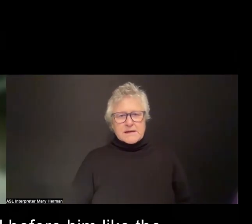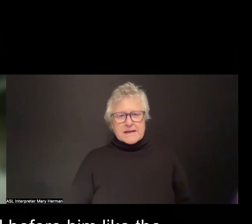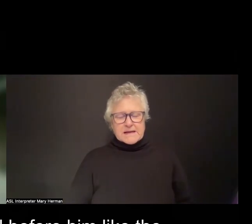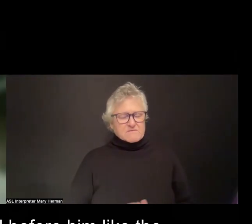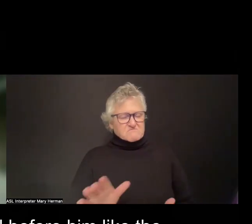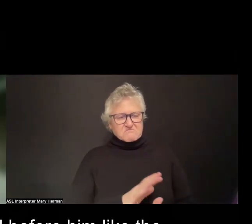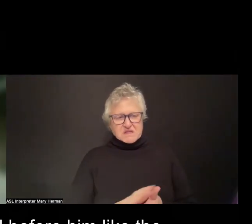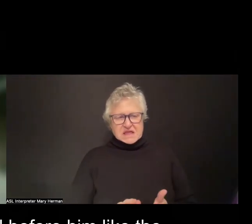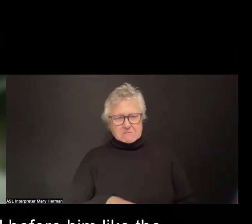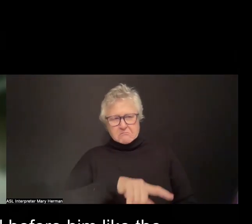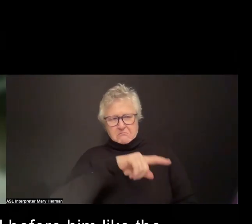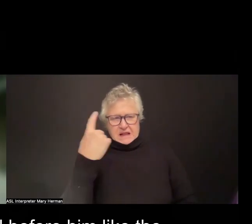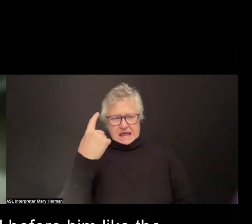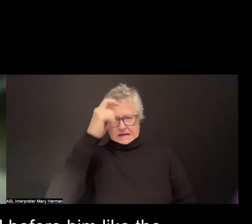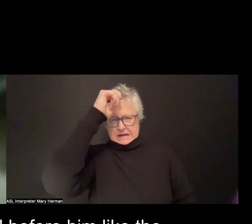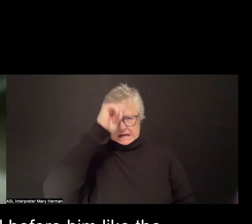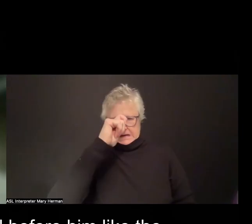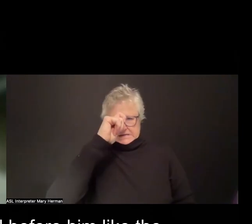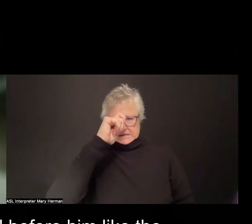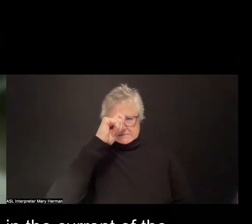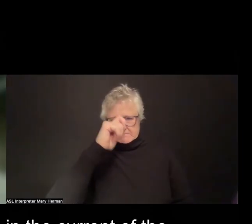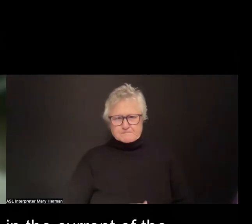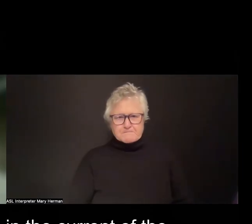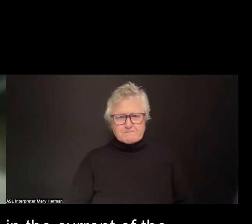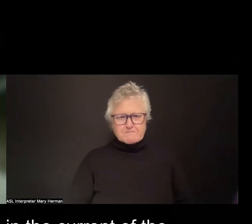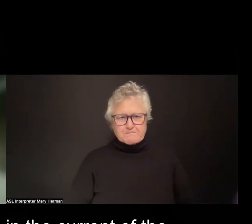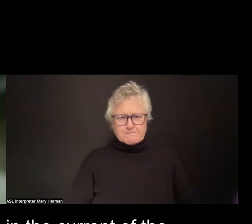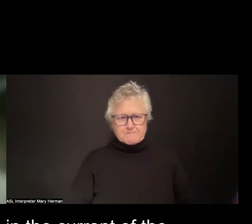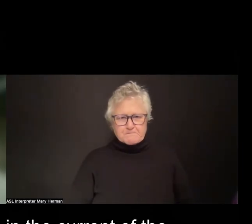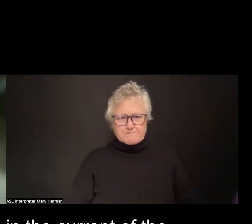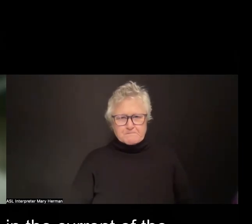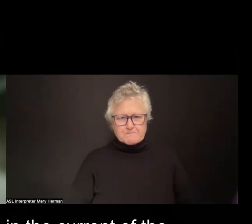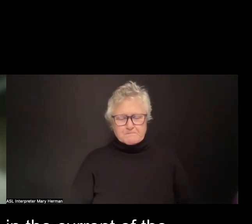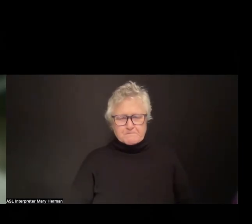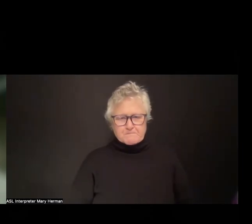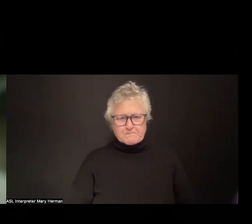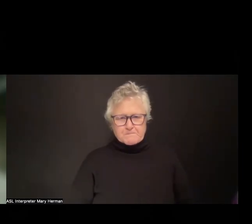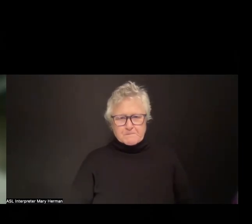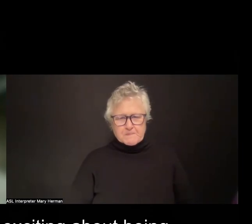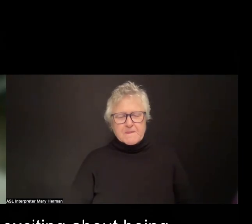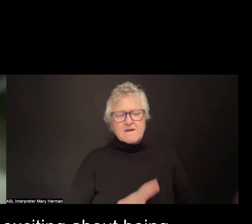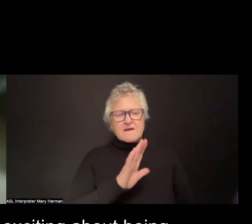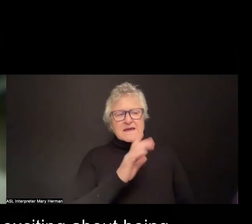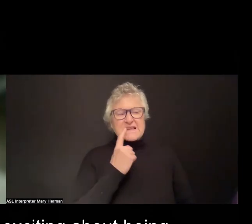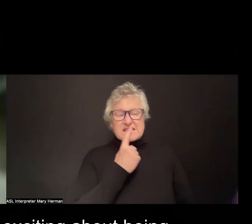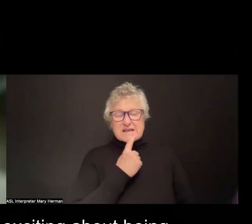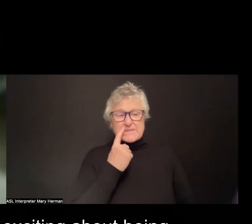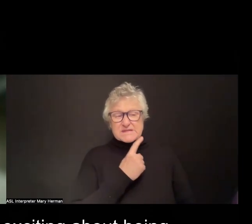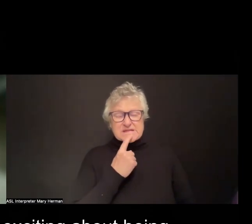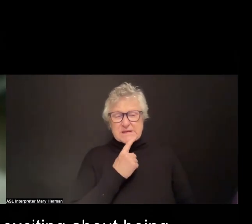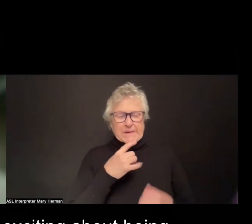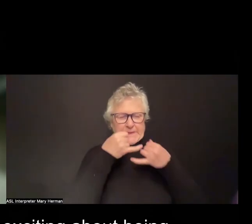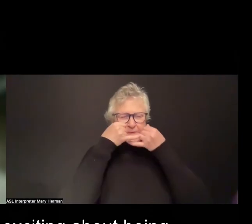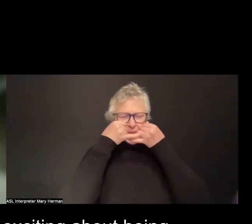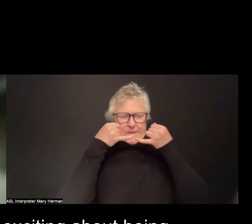people parted before him like the Red Sea, pushing back against me, my slight body moving in the current of the crowd. There's something exciting about being